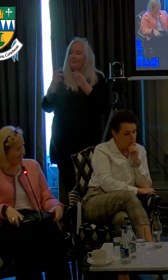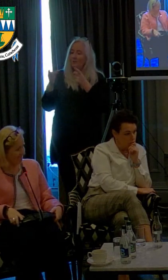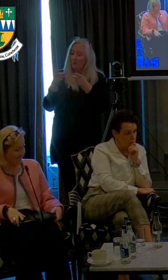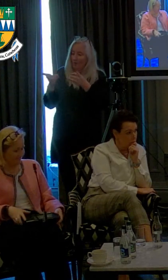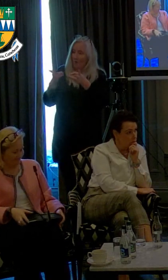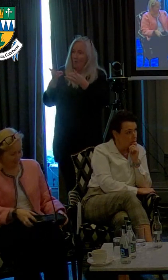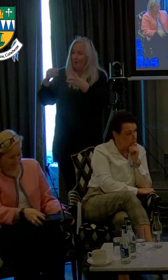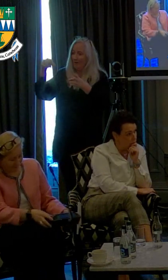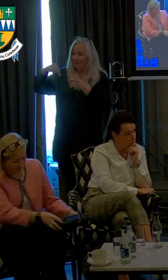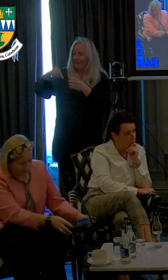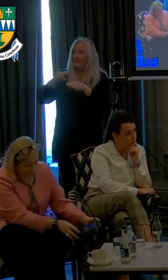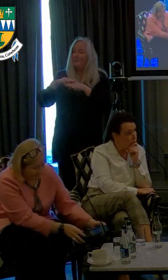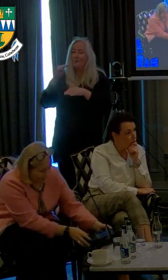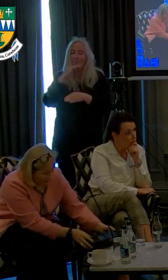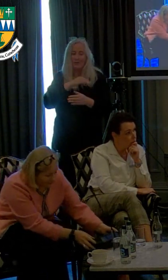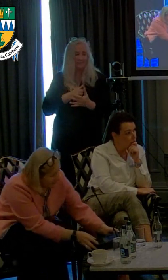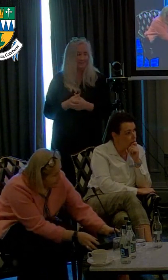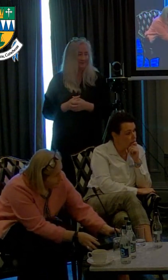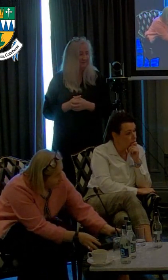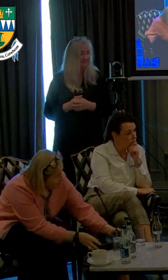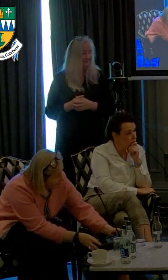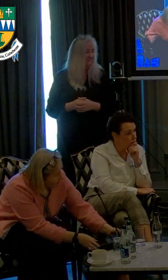Marie?